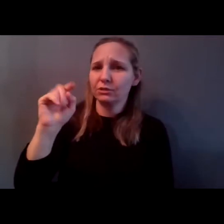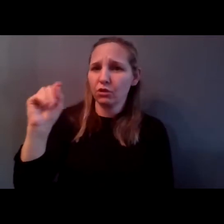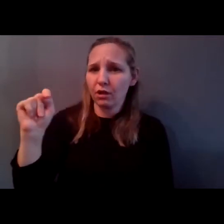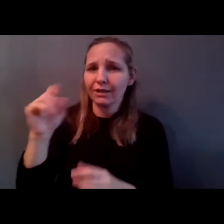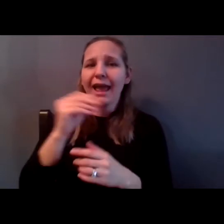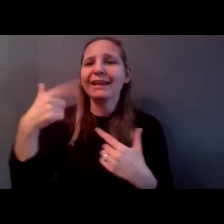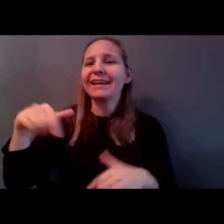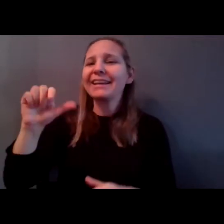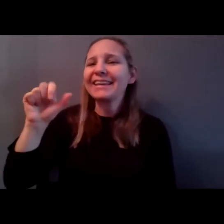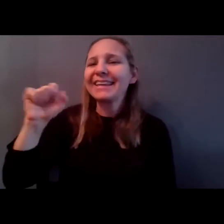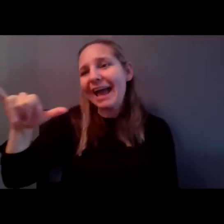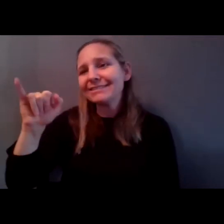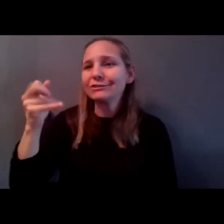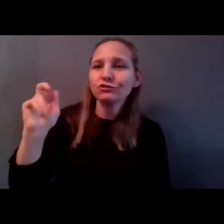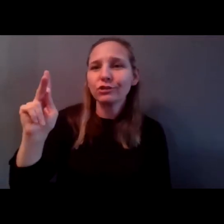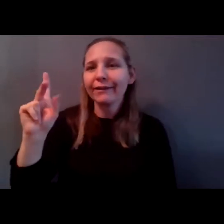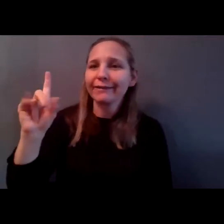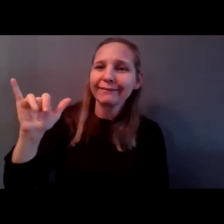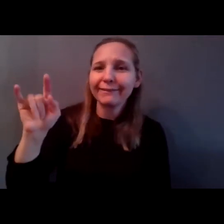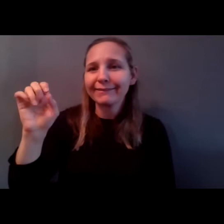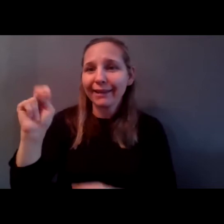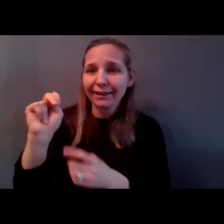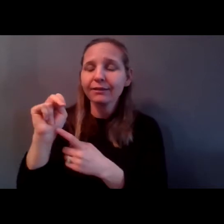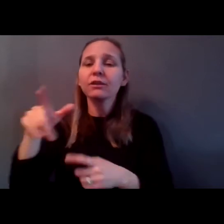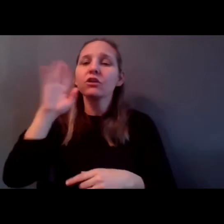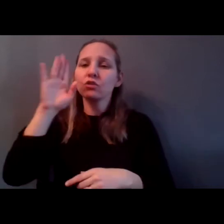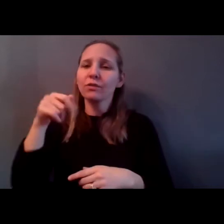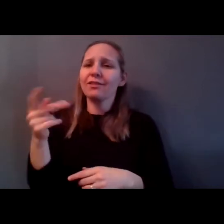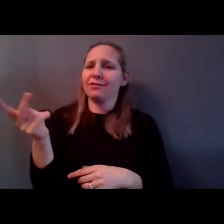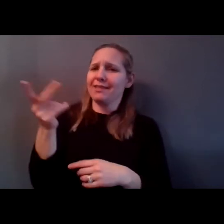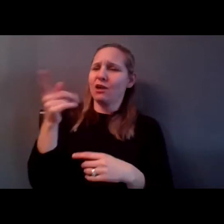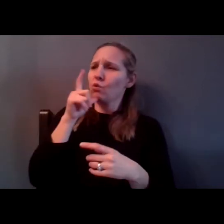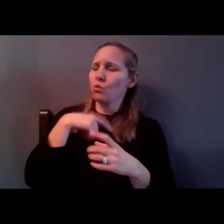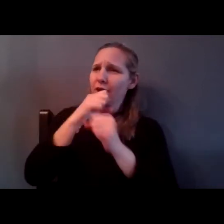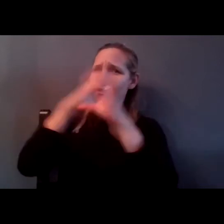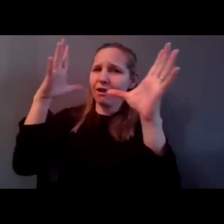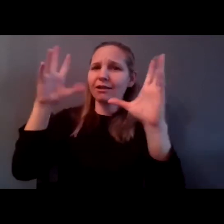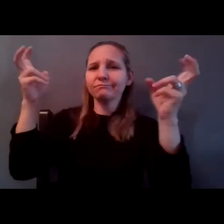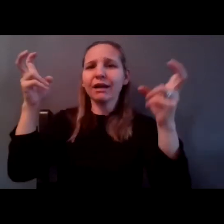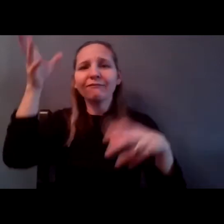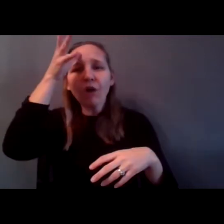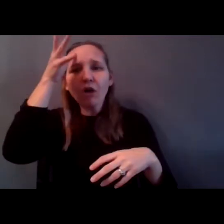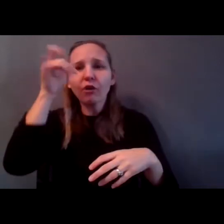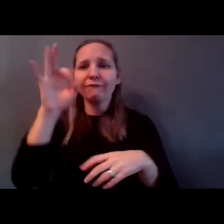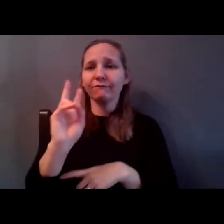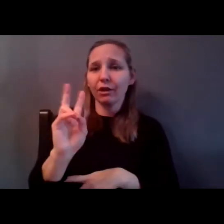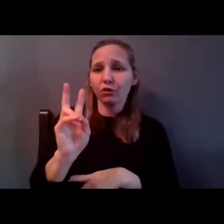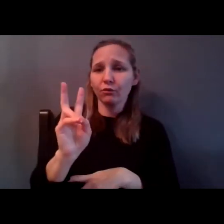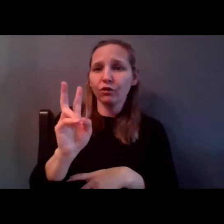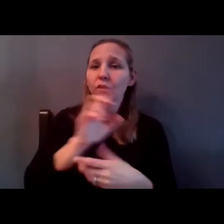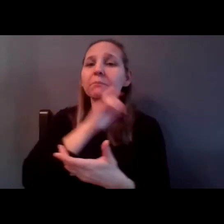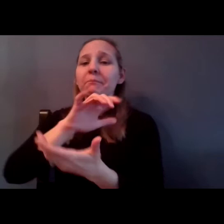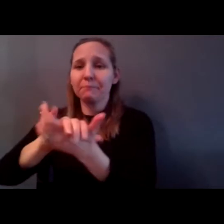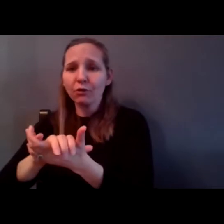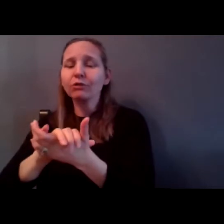Jack Dayton, who many of us see as, you know, the fathers of Vancouver, who also married Squamish